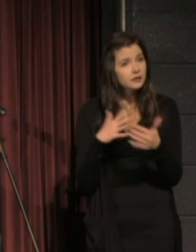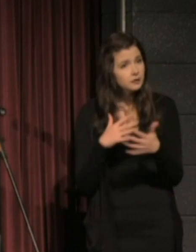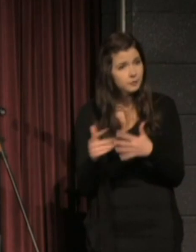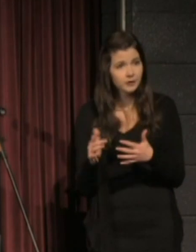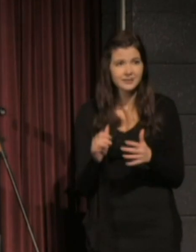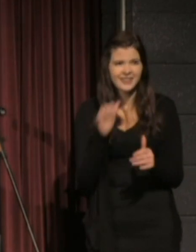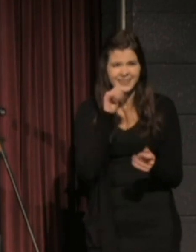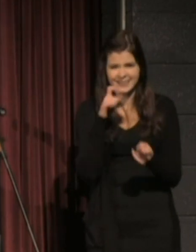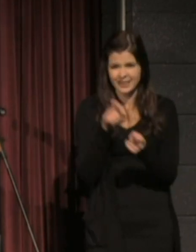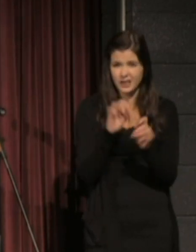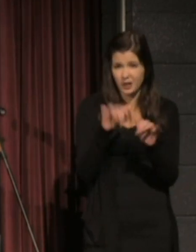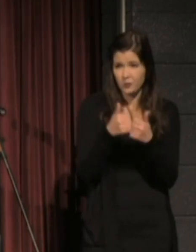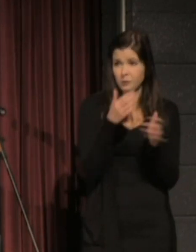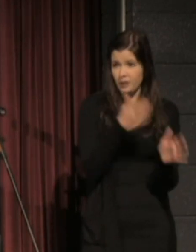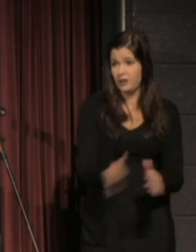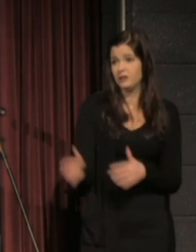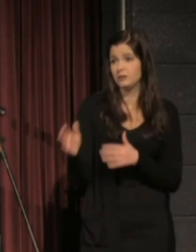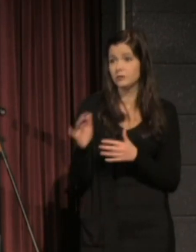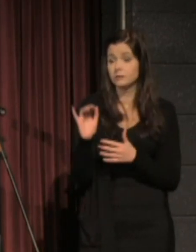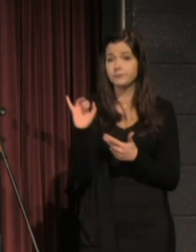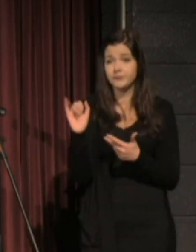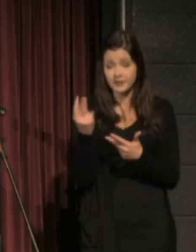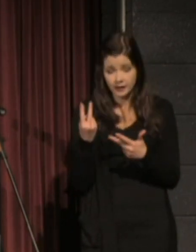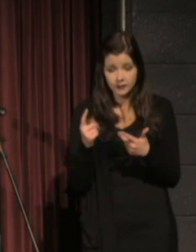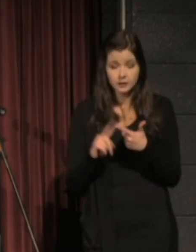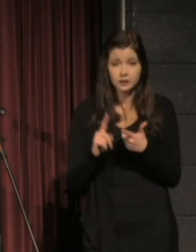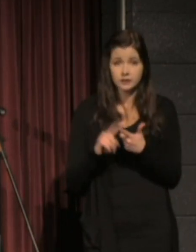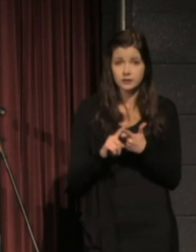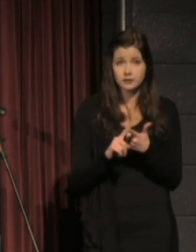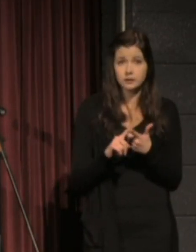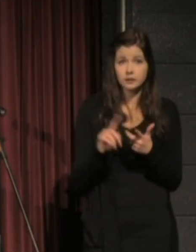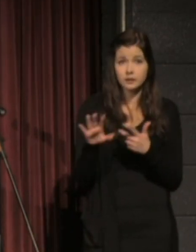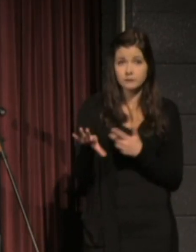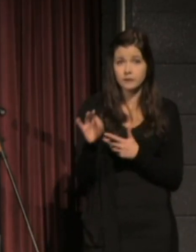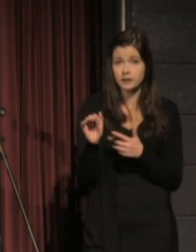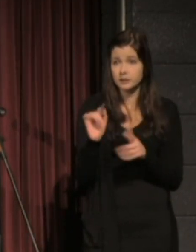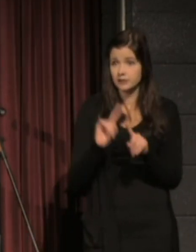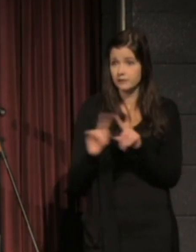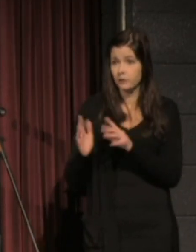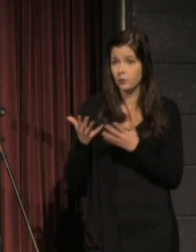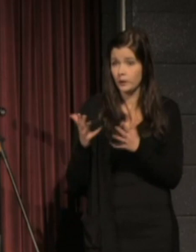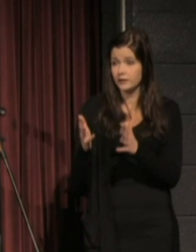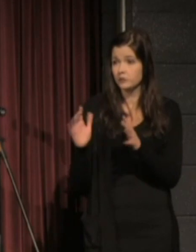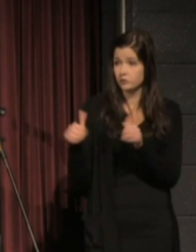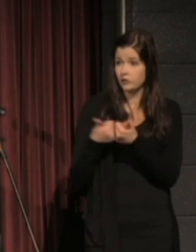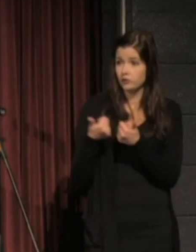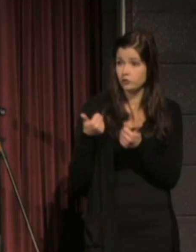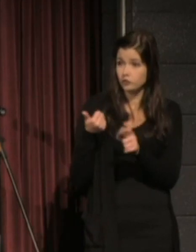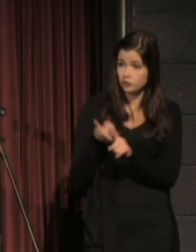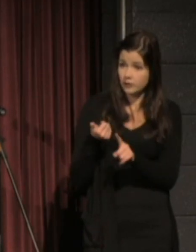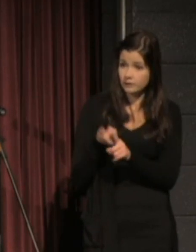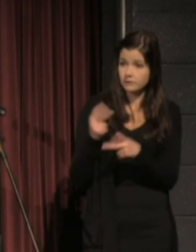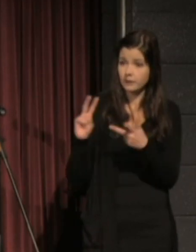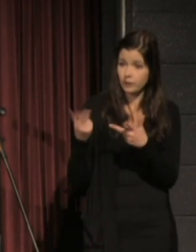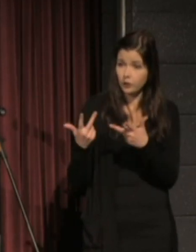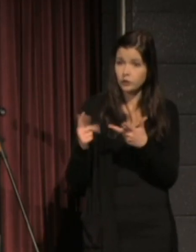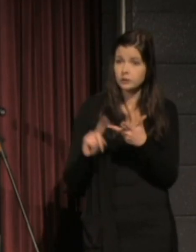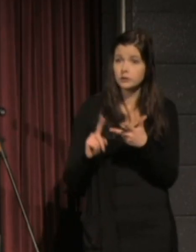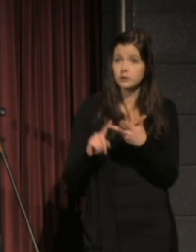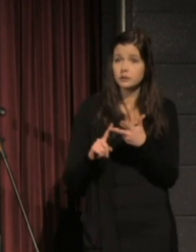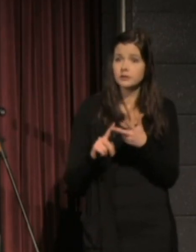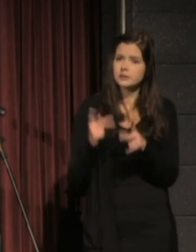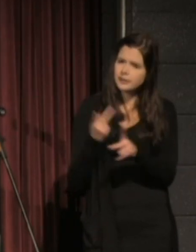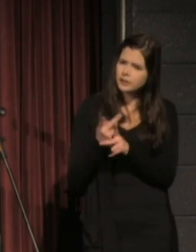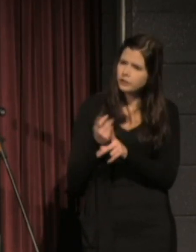isn't exactly how you planned. Two, to never stop finding ways to challenge yourself. And three, to always make time to take